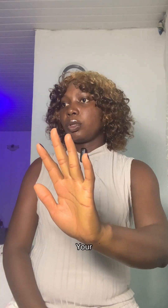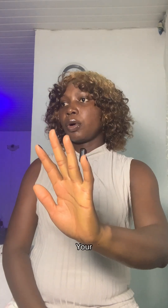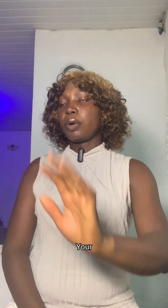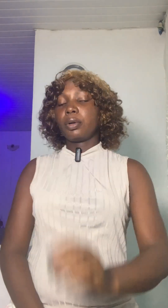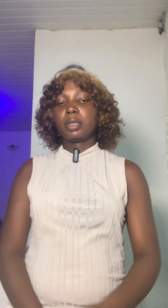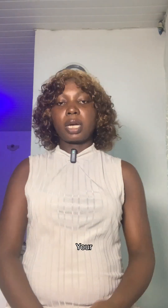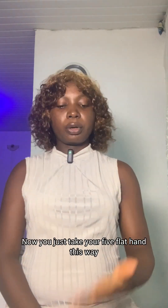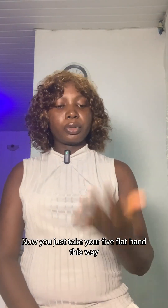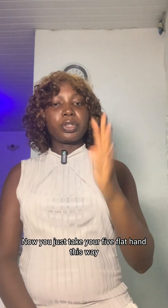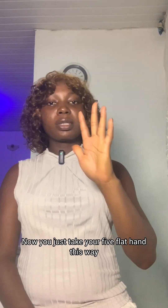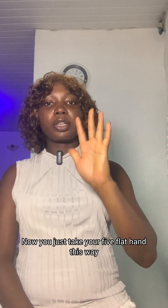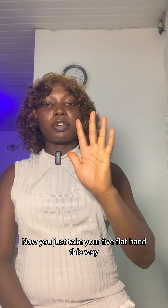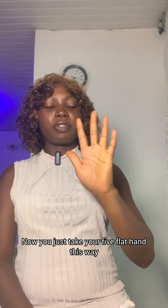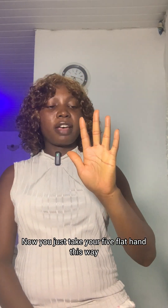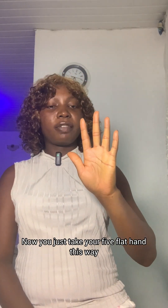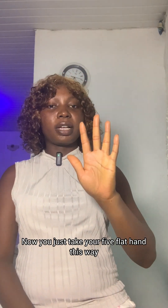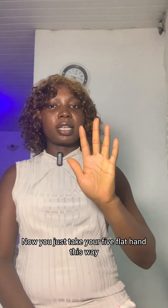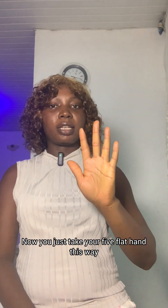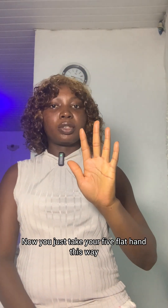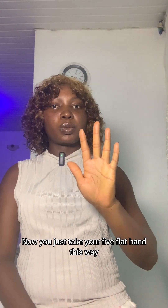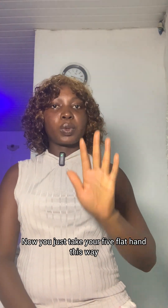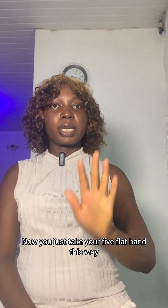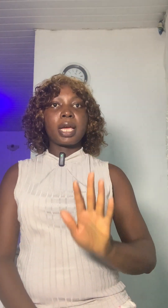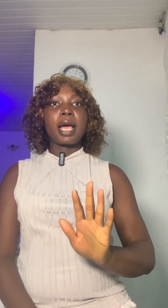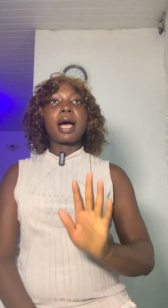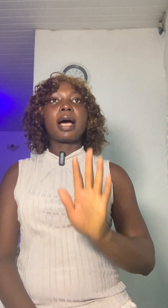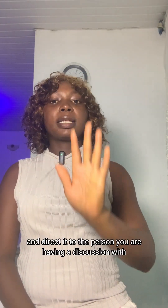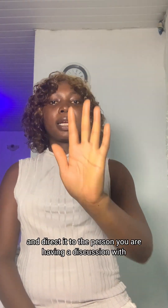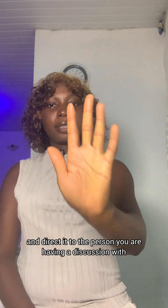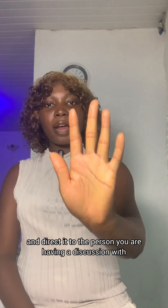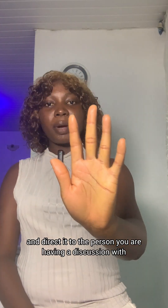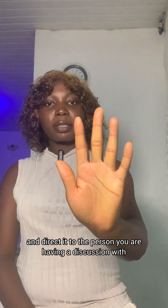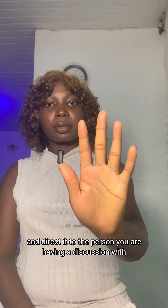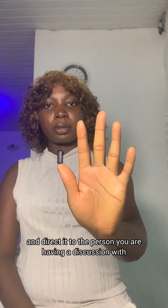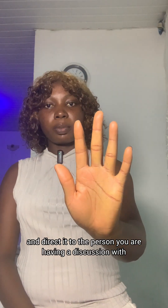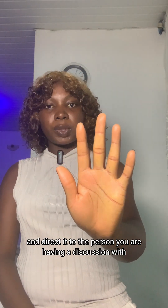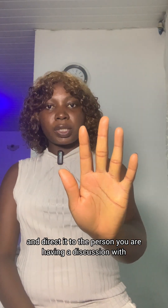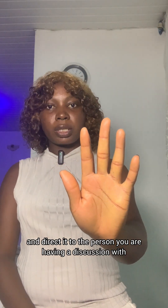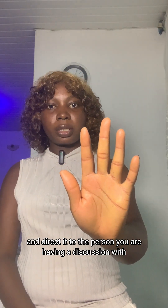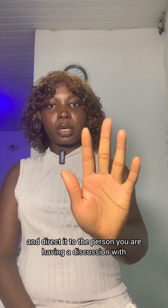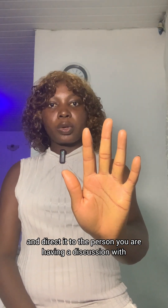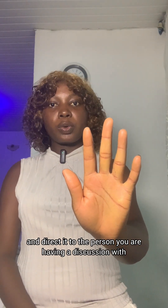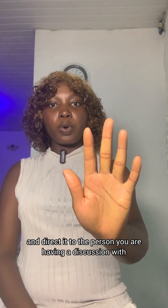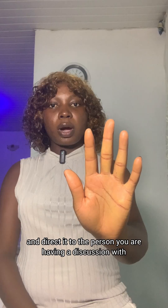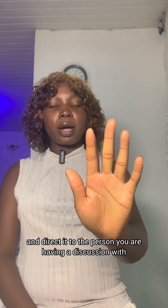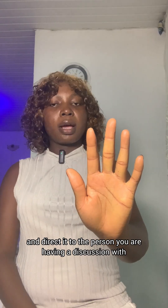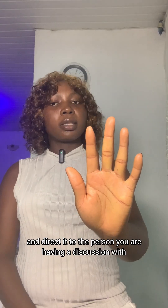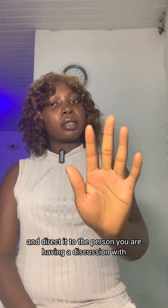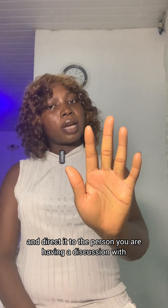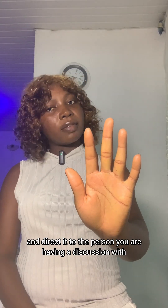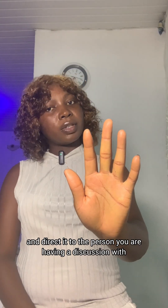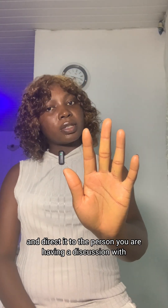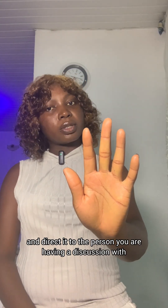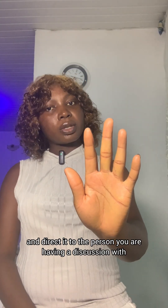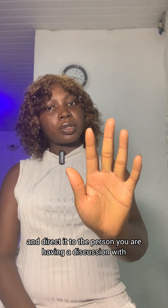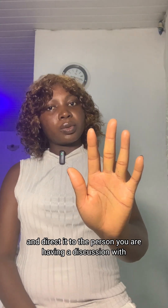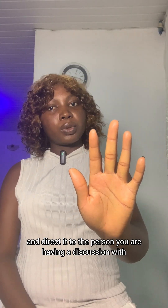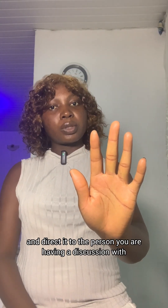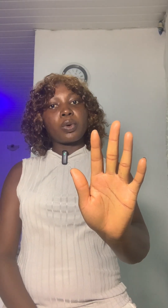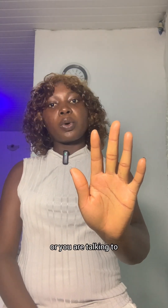yo. Now you just take your 5 flat hand this way and direct it to the person you are having a discussion with or